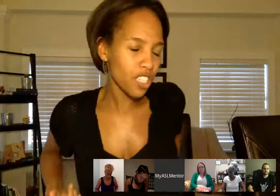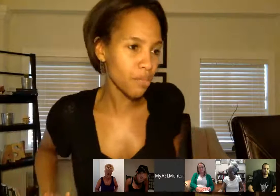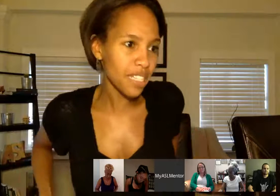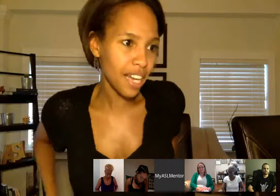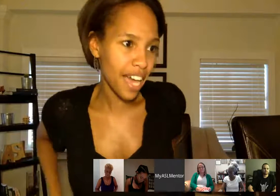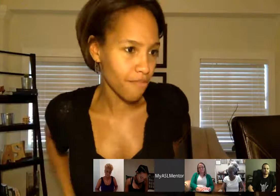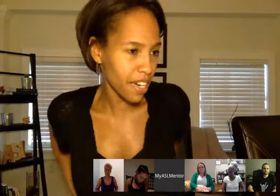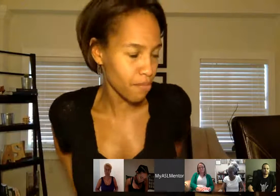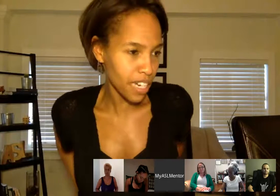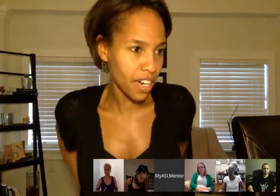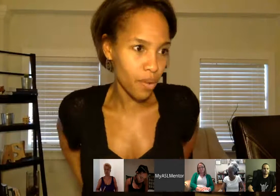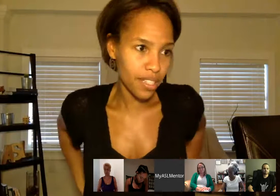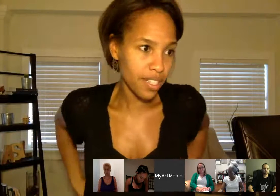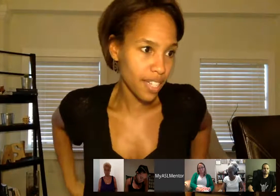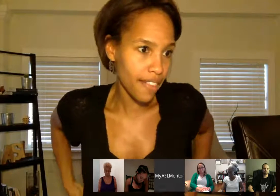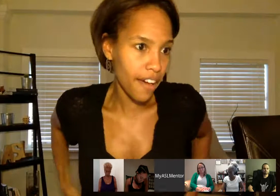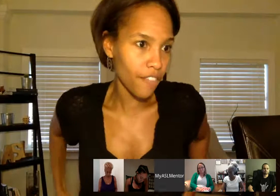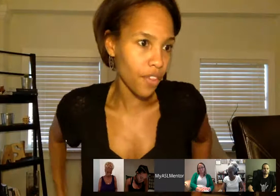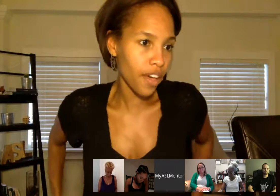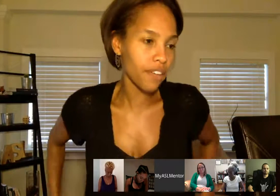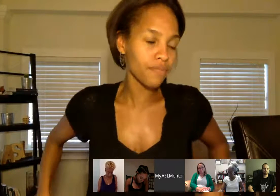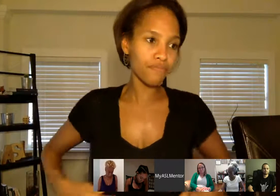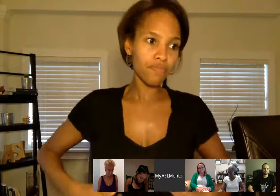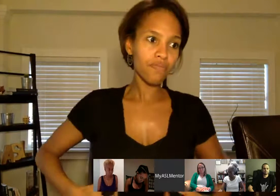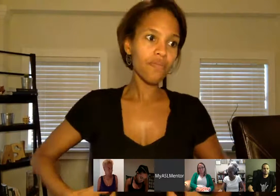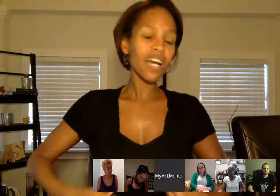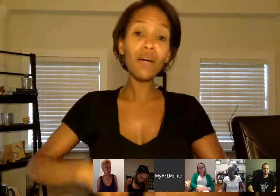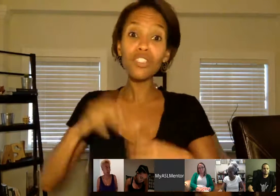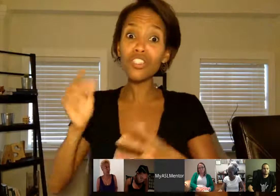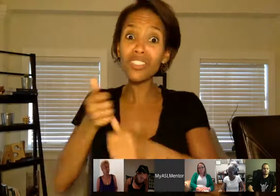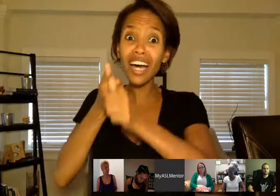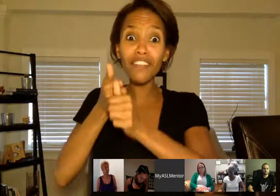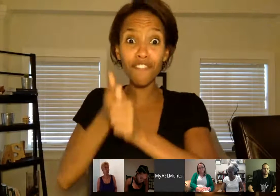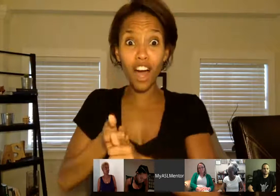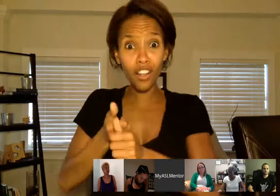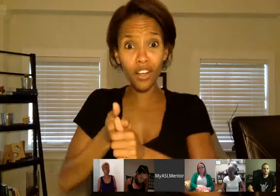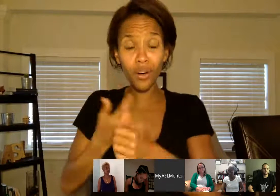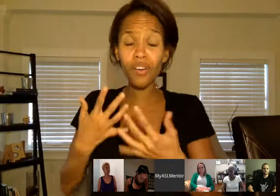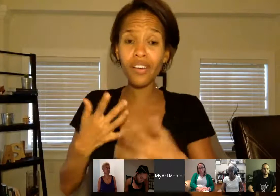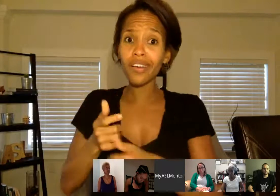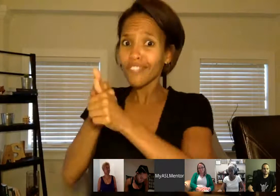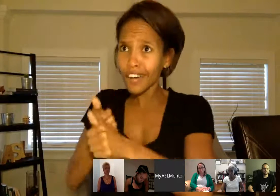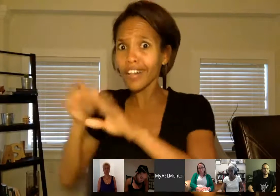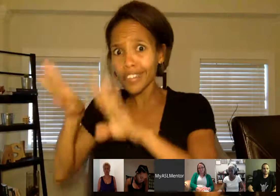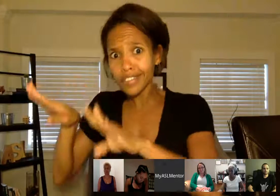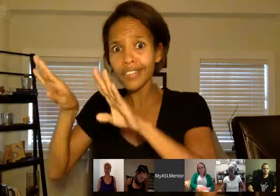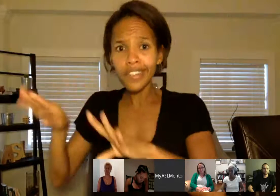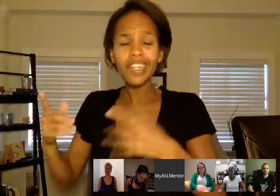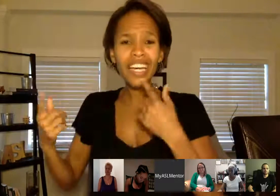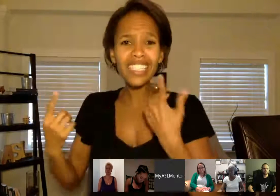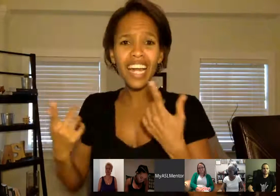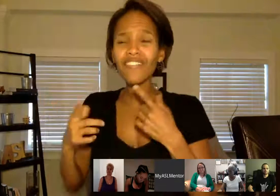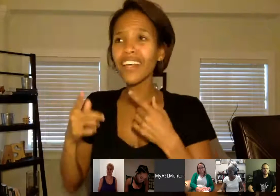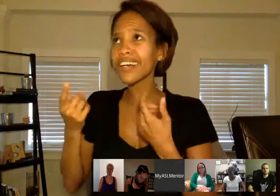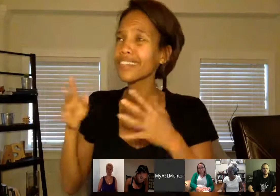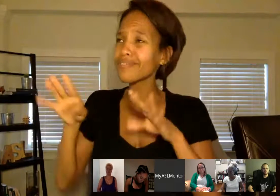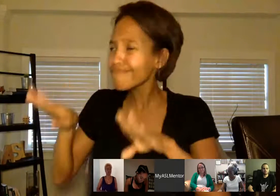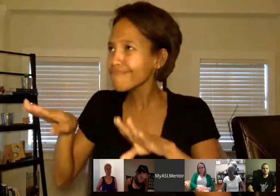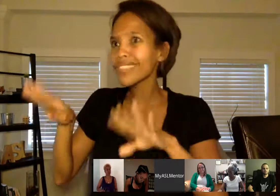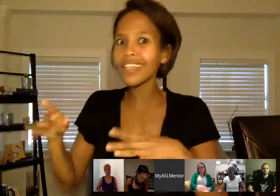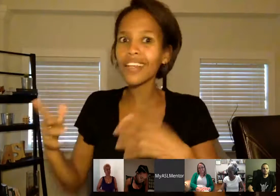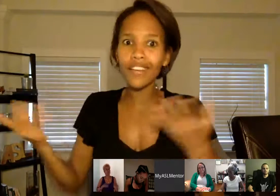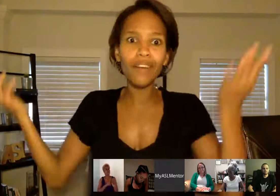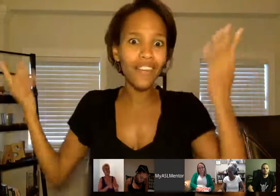So for some reason, I have my gut wants to sign that for that. I would still sign follow. It's kind of like